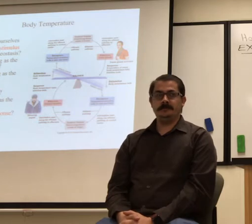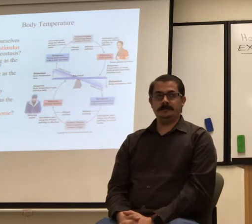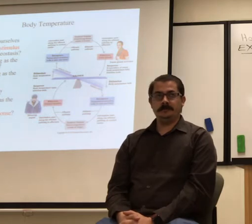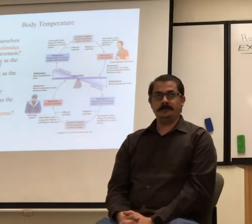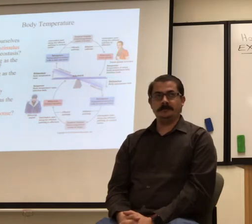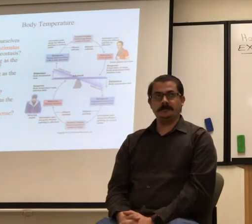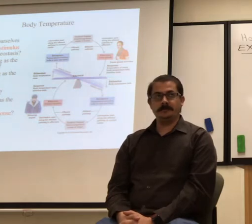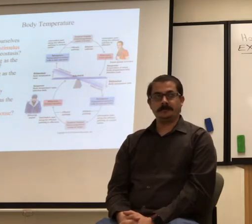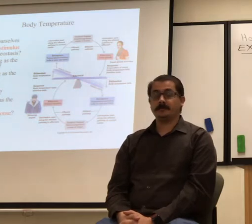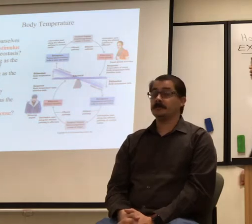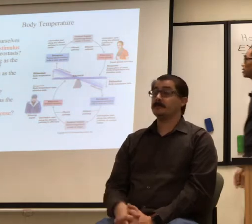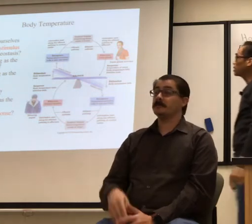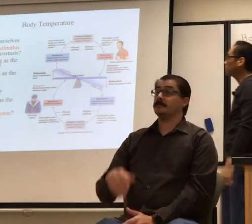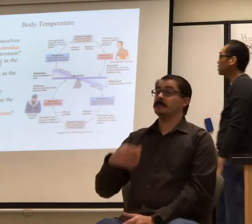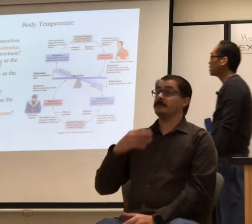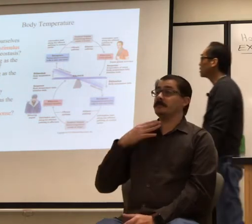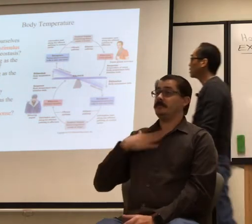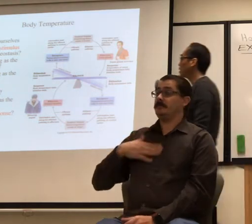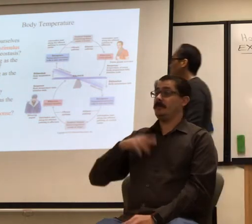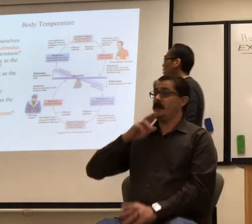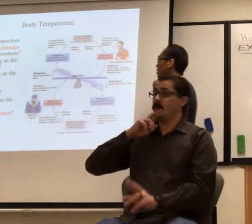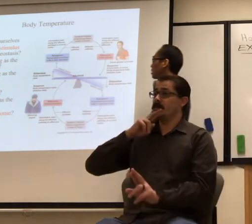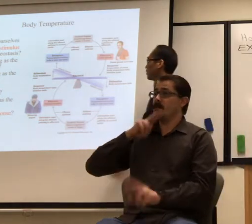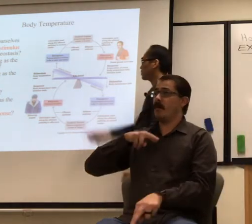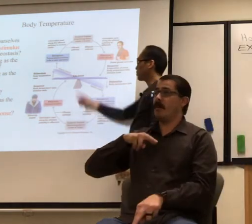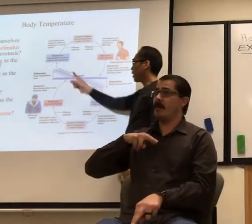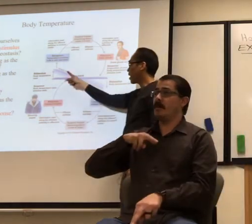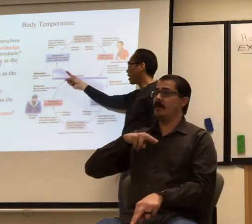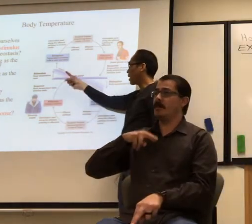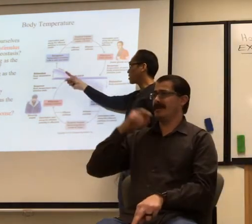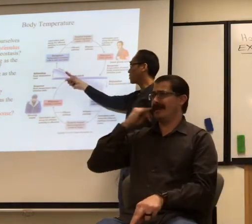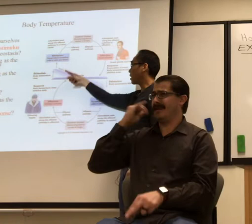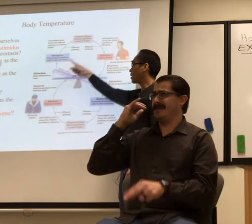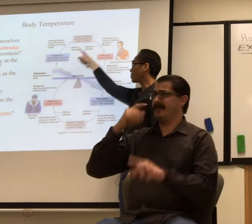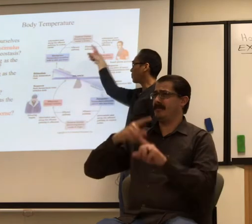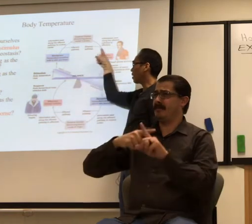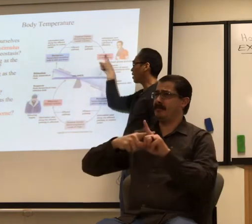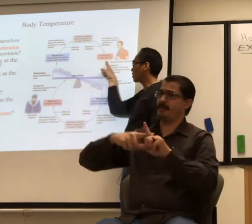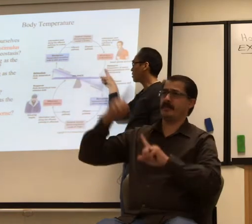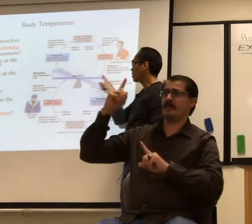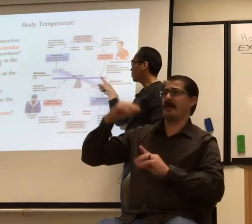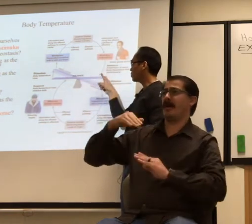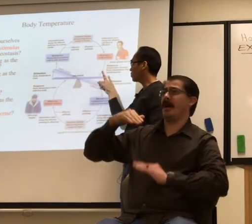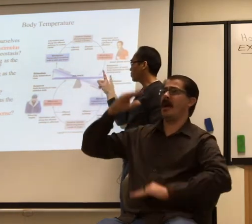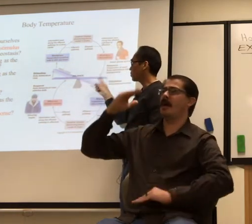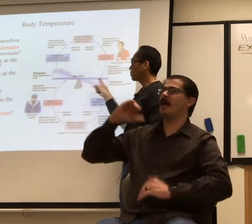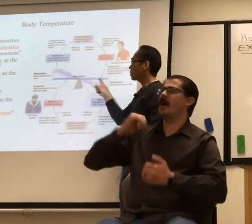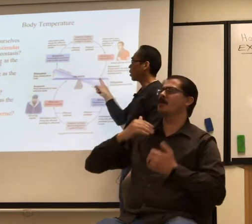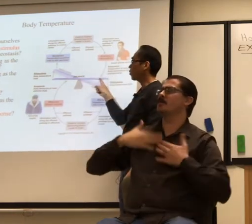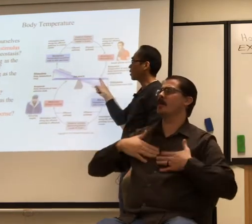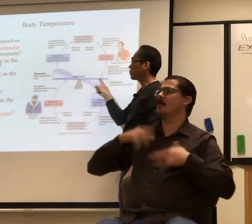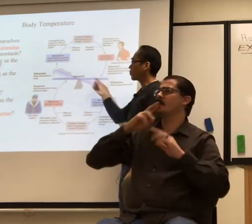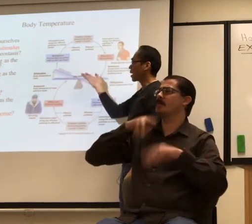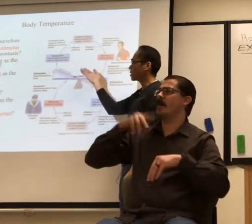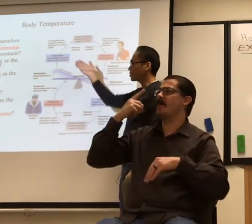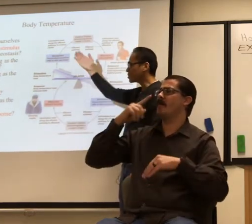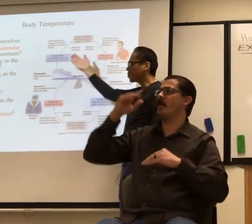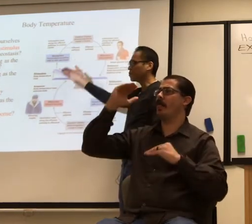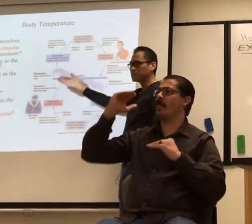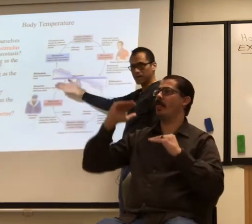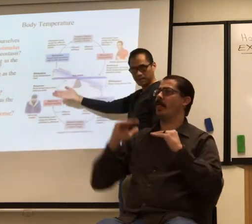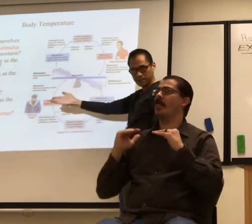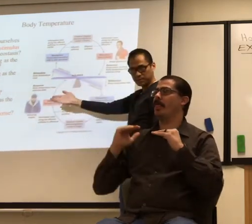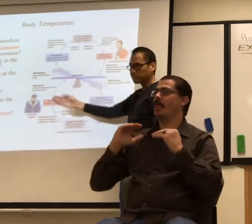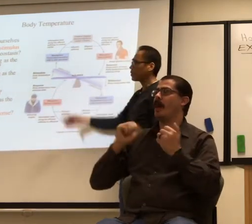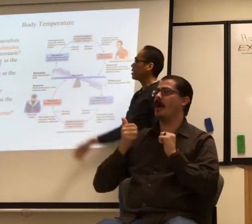How does the body respond to, if it's too high, how does the body respond to lower it? Okay, so just